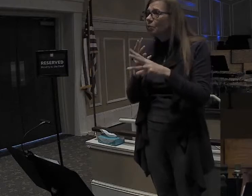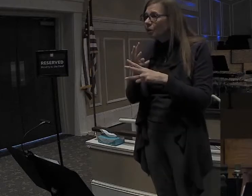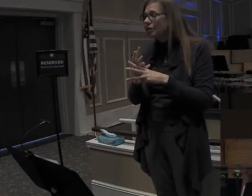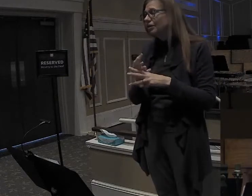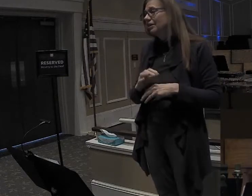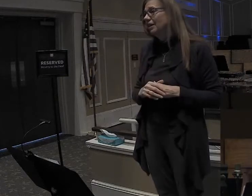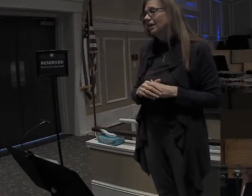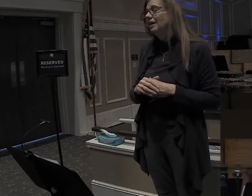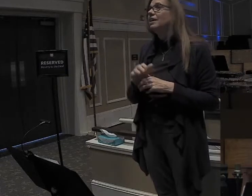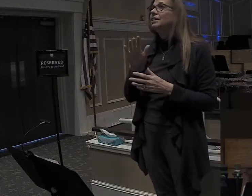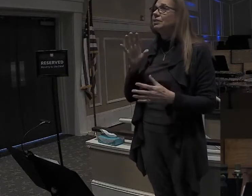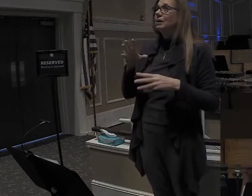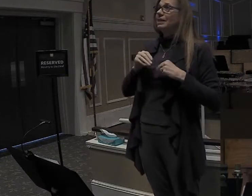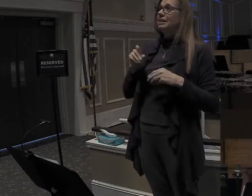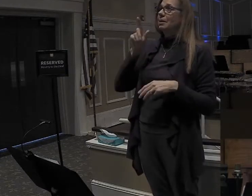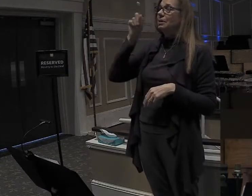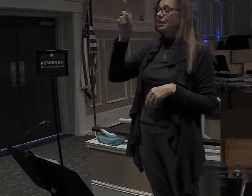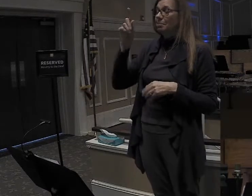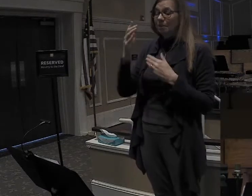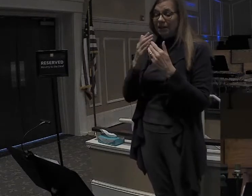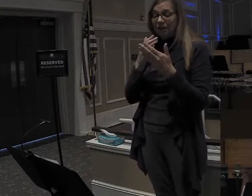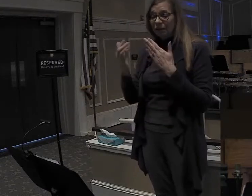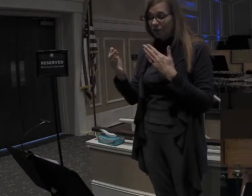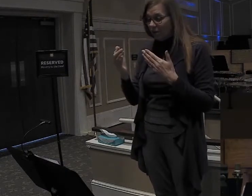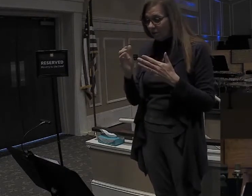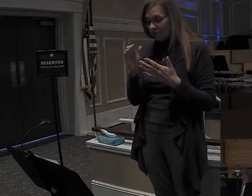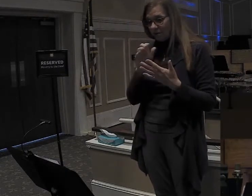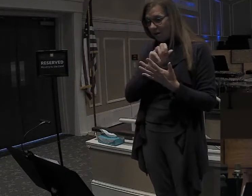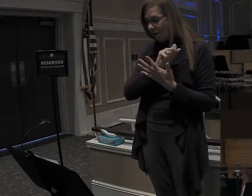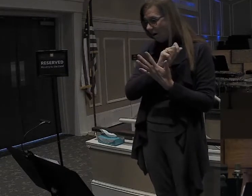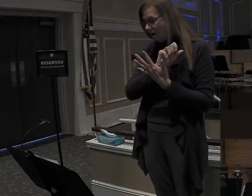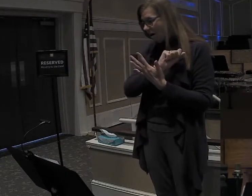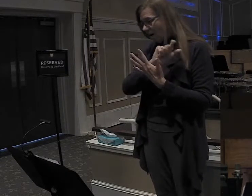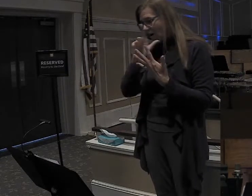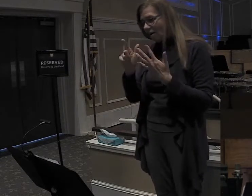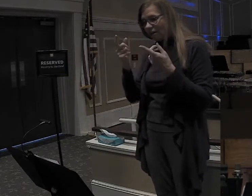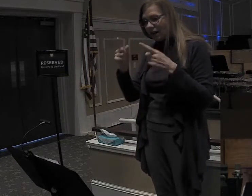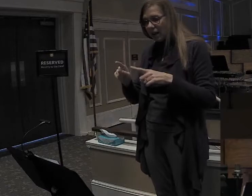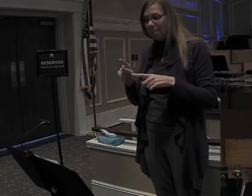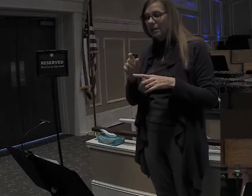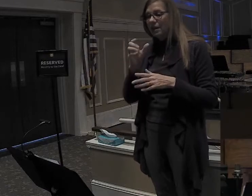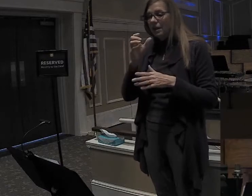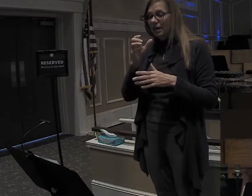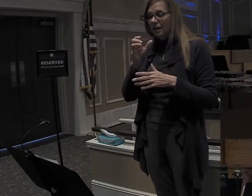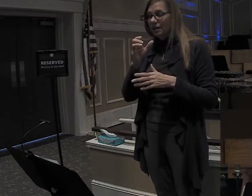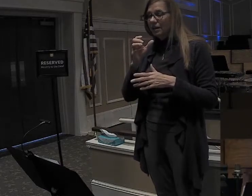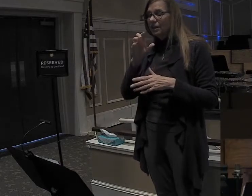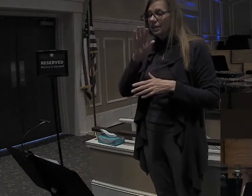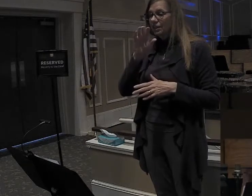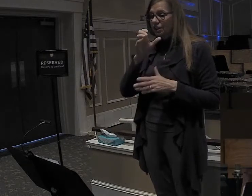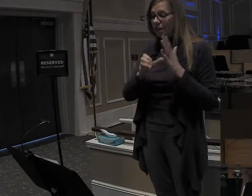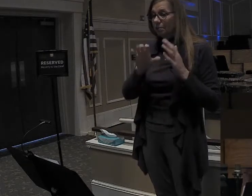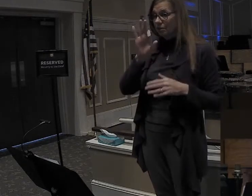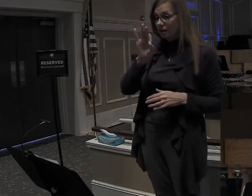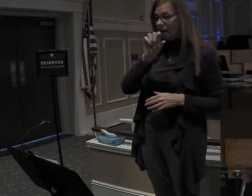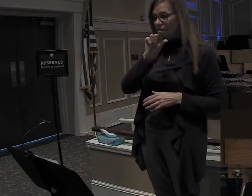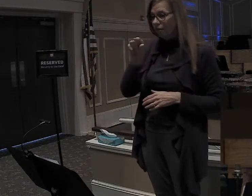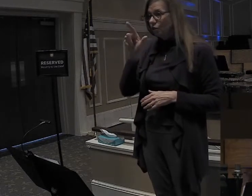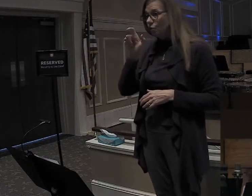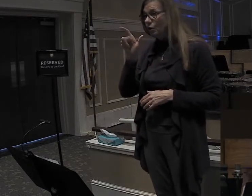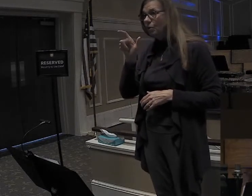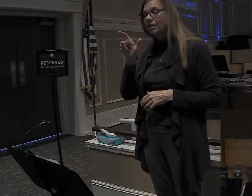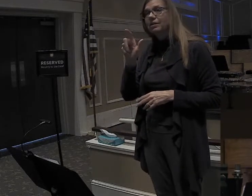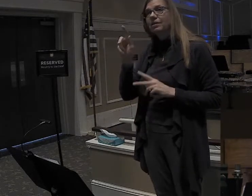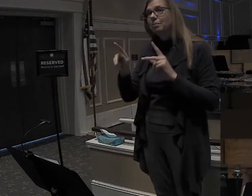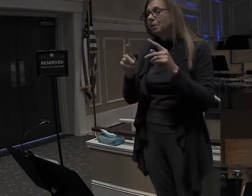nation. And yet, in spite of all, as we've seen in Revelation 9:21, they still did not